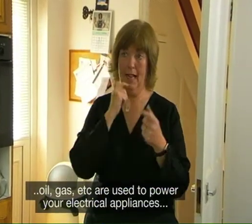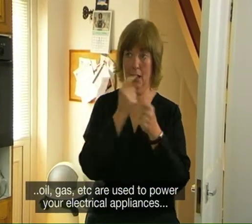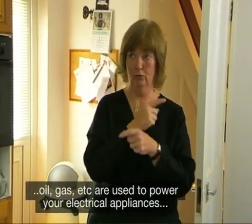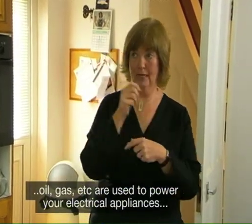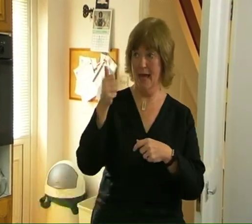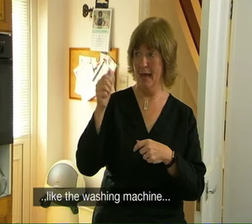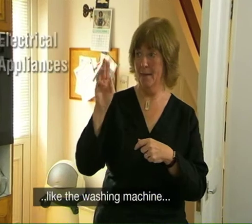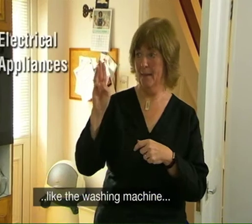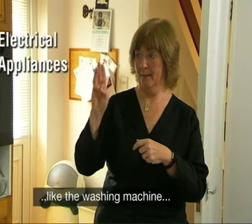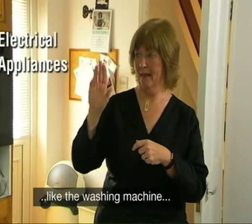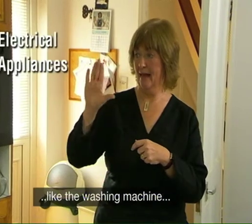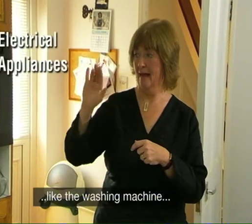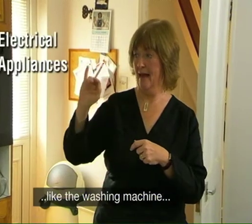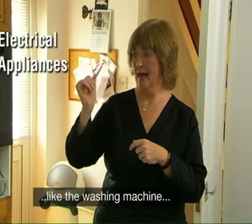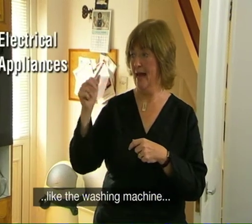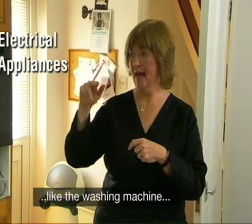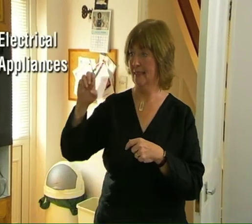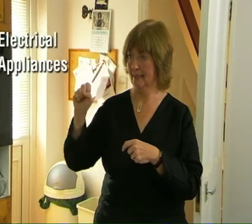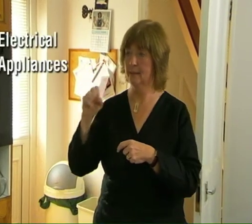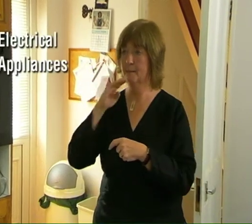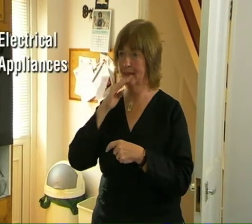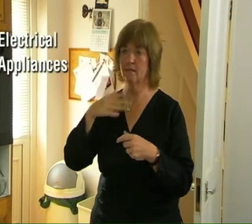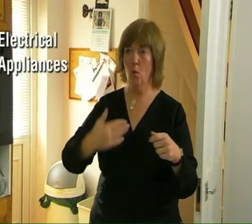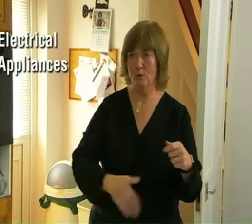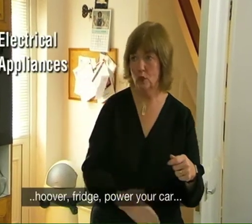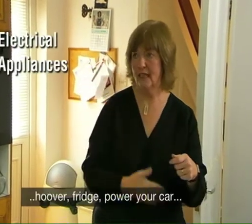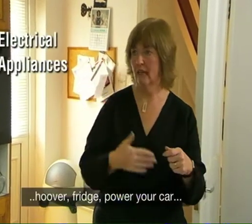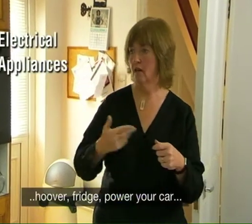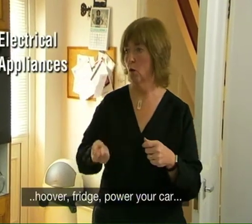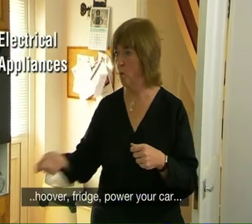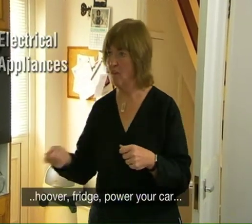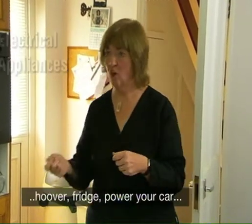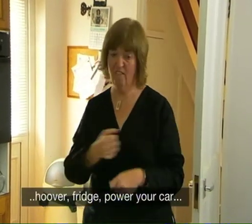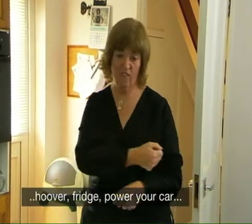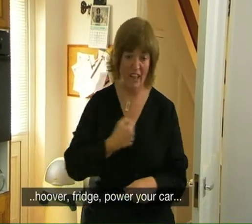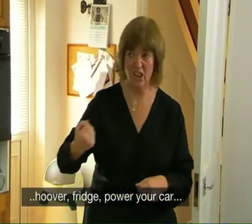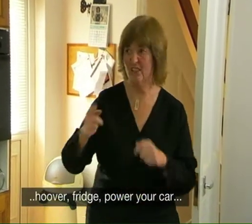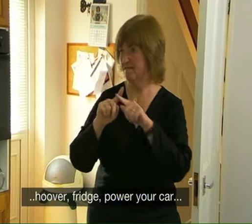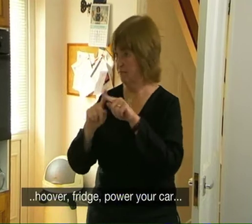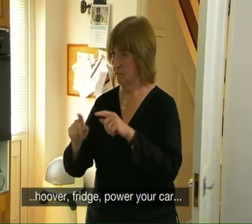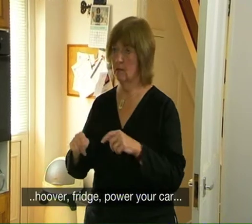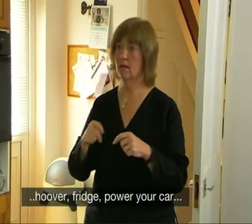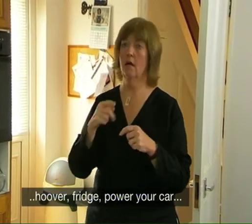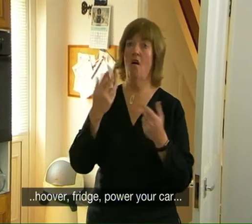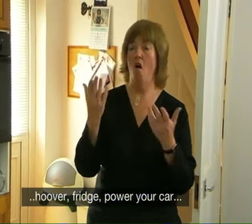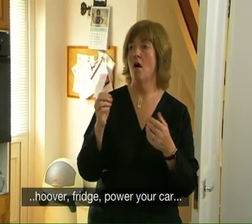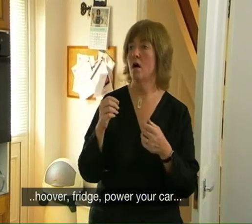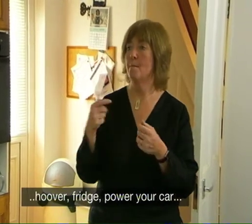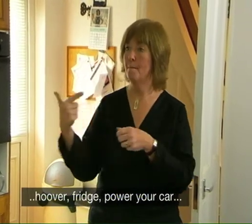appliances, like the washing machine, the Hoover, fridge, power your